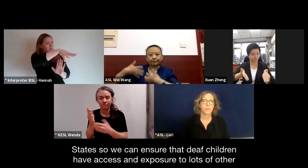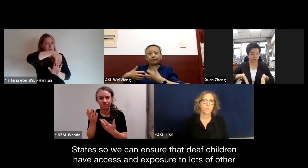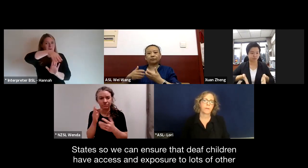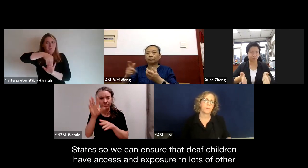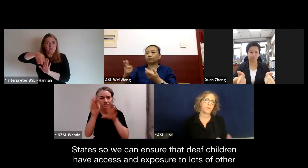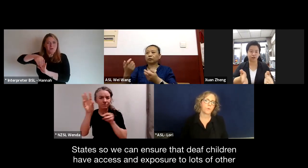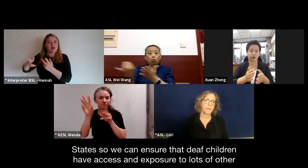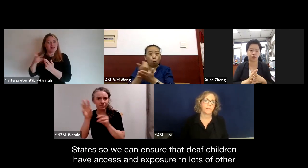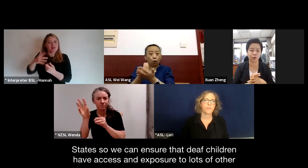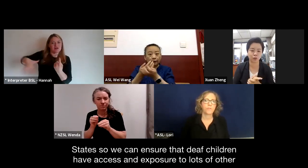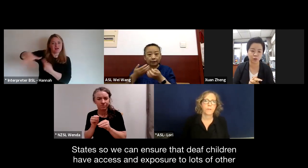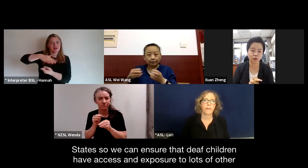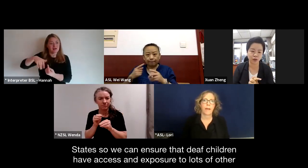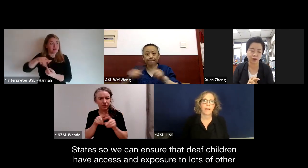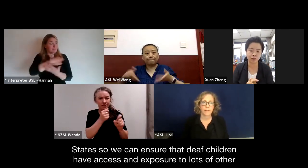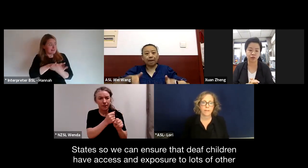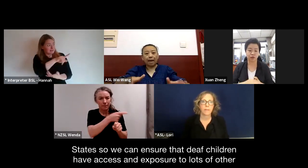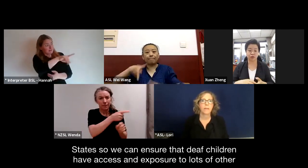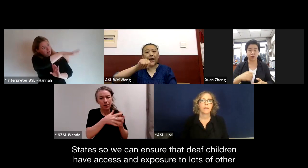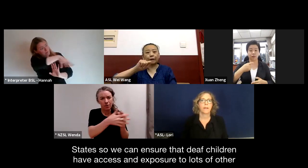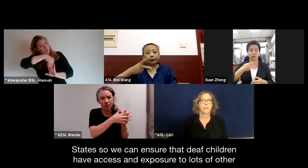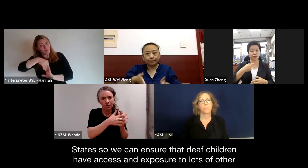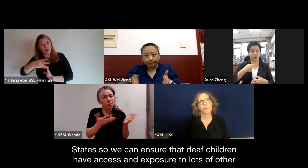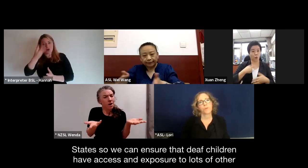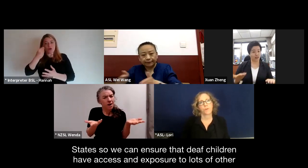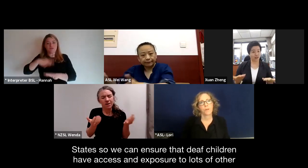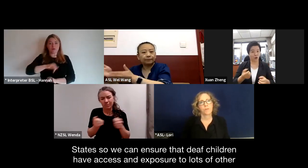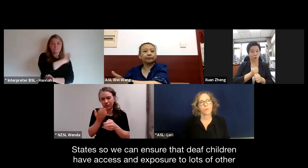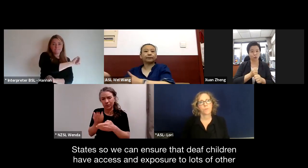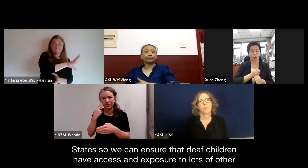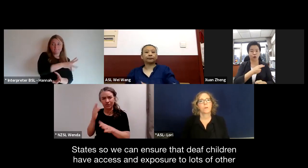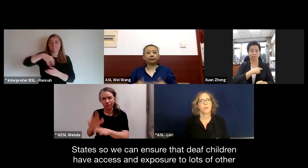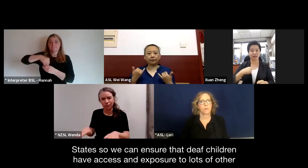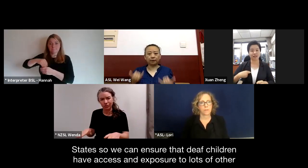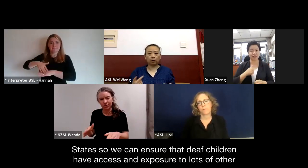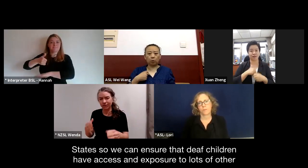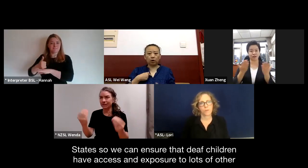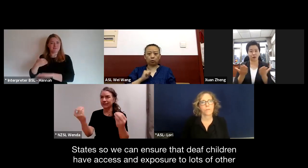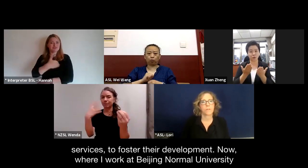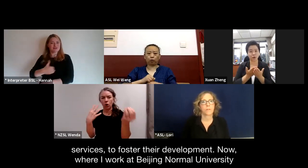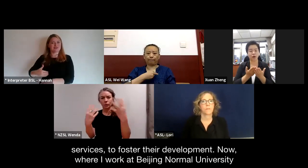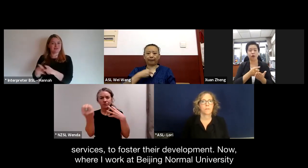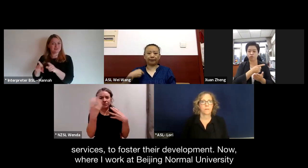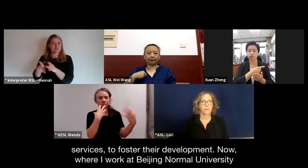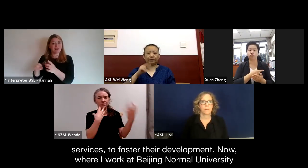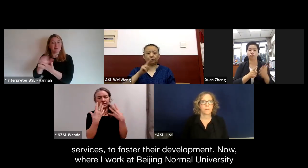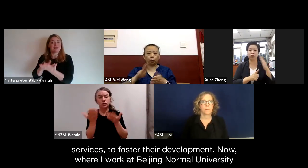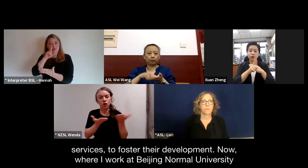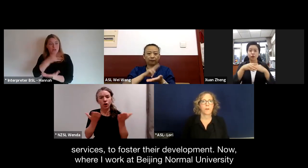so that we can ensure that deaf children have access and have exposure to lots of other services